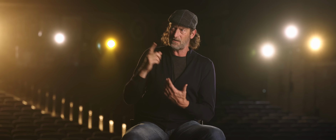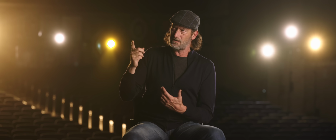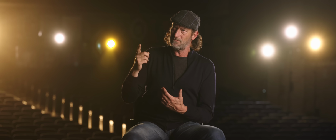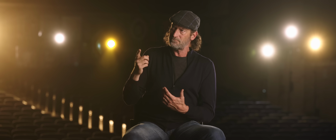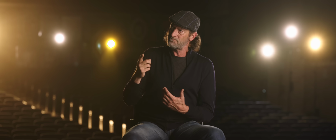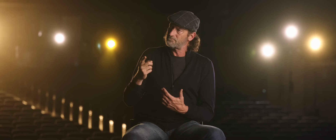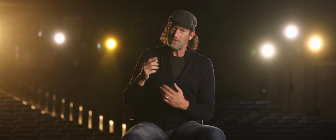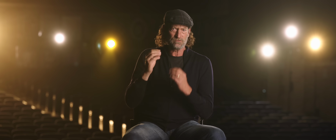taught me.